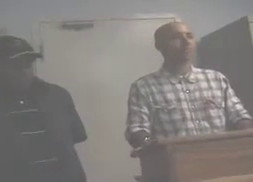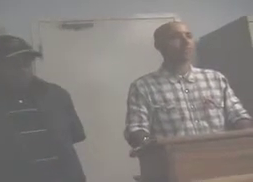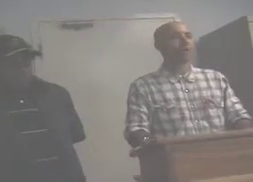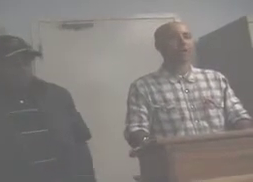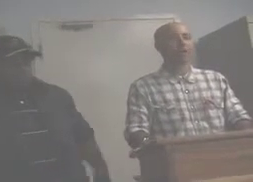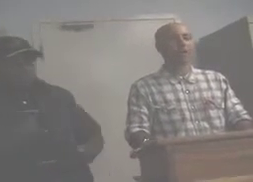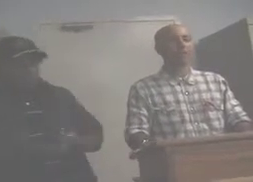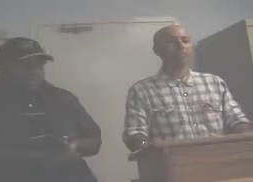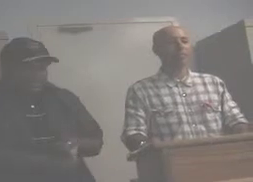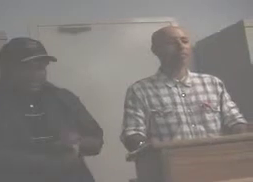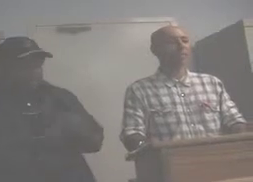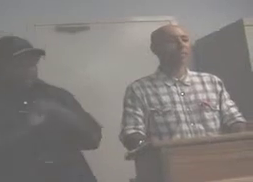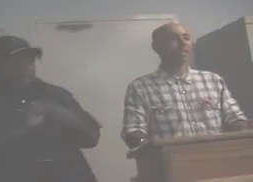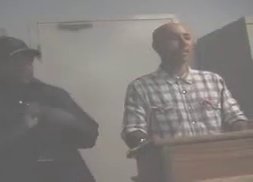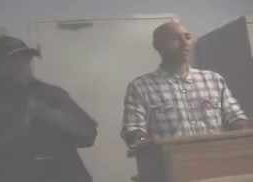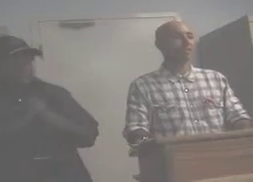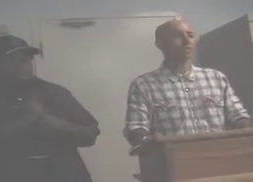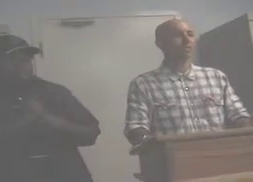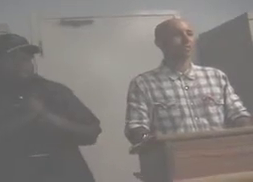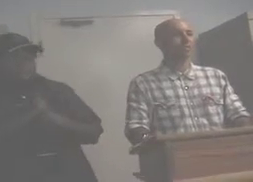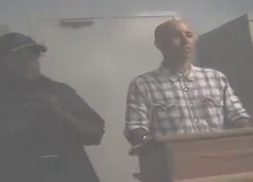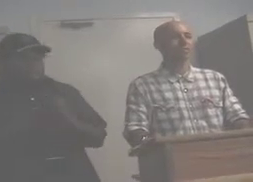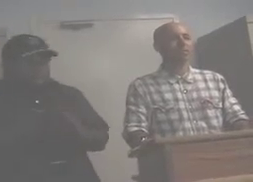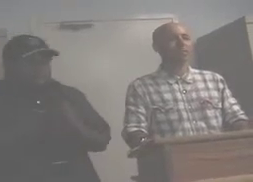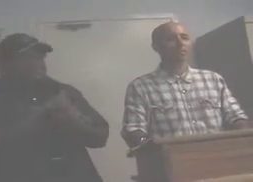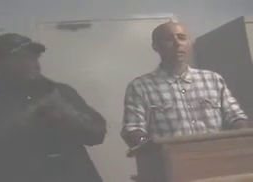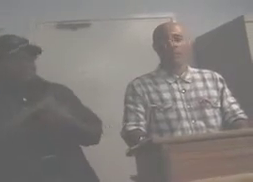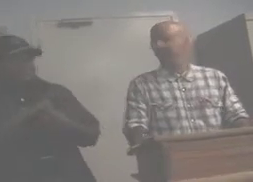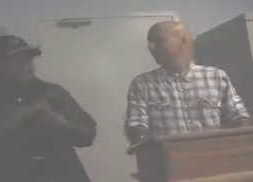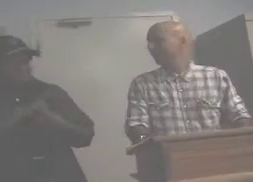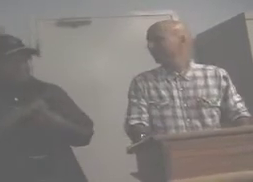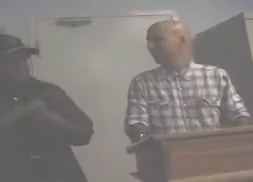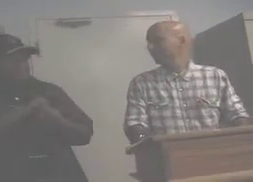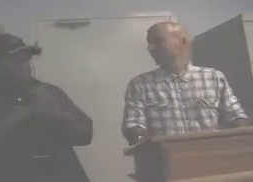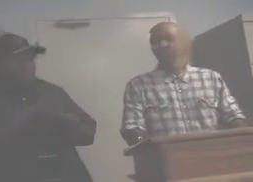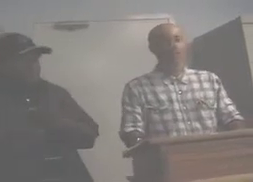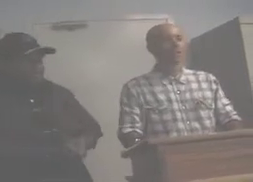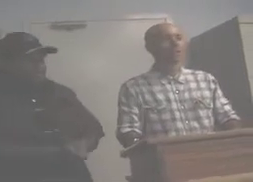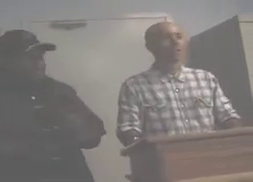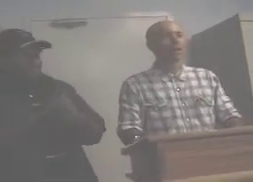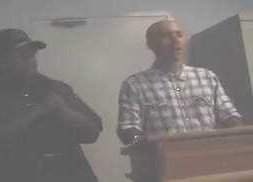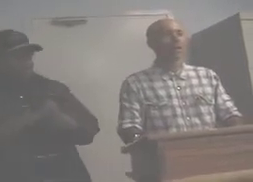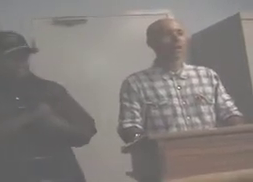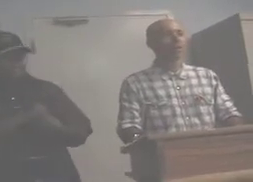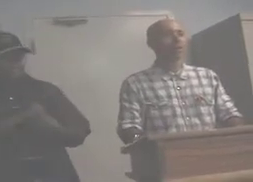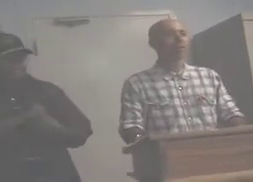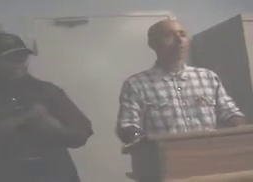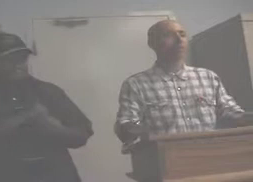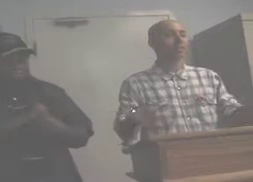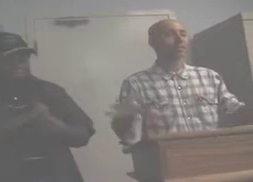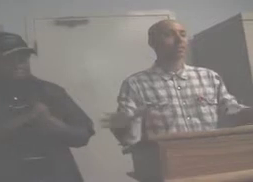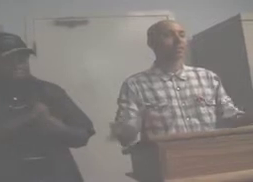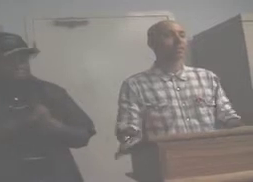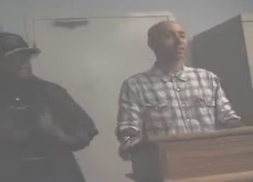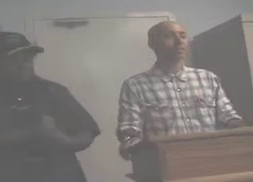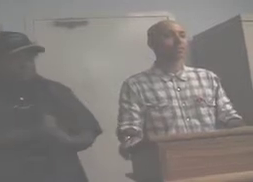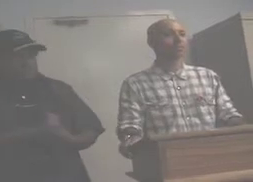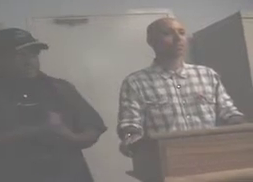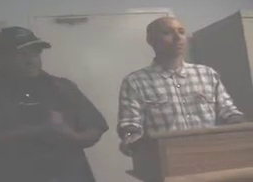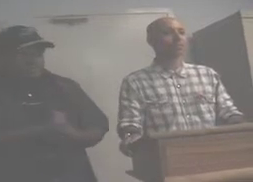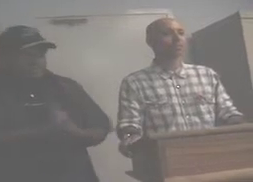funds, mainly the tickets, airplane tickets, where we'll be